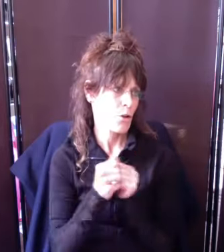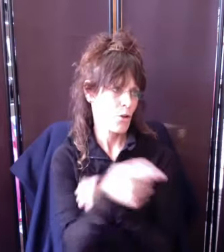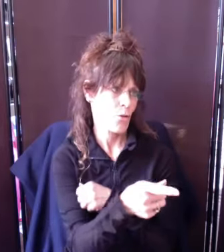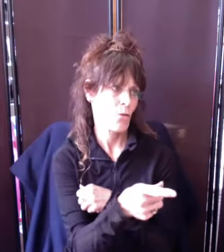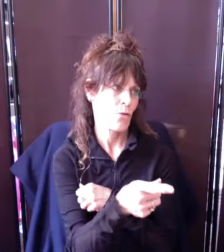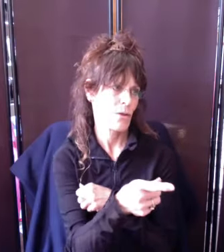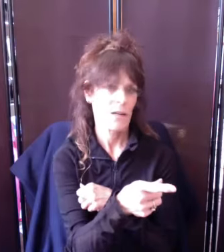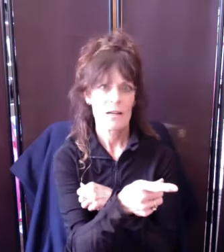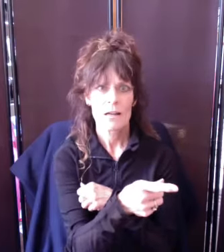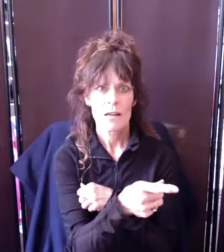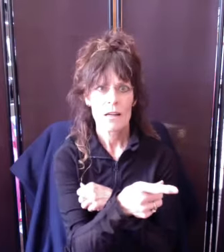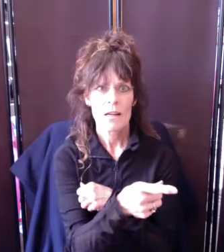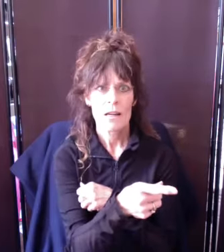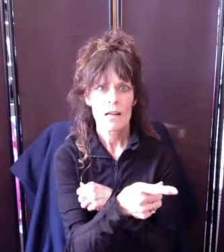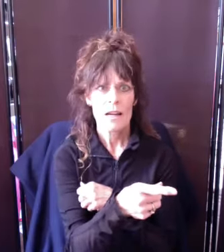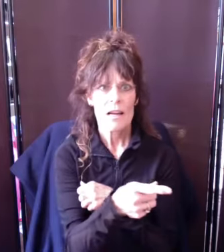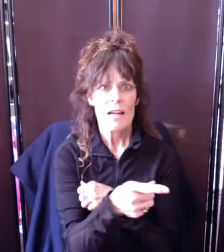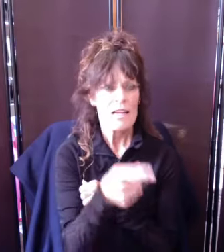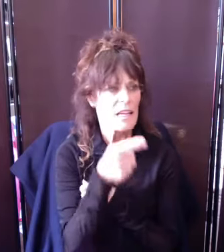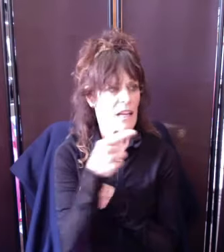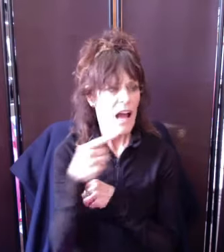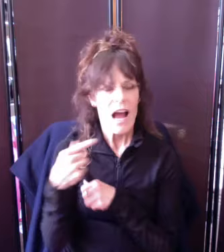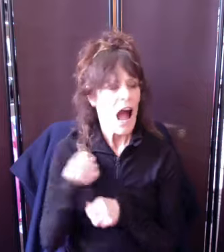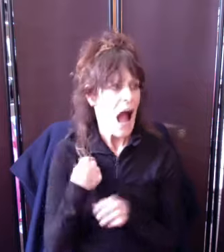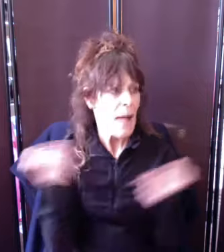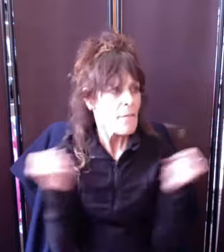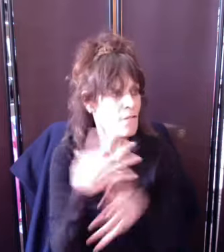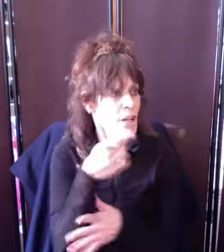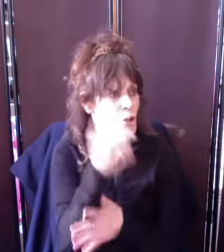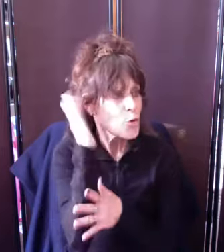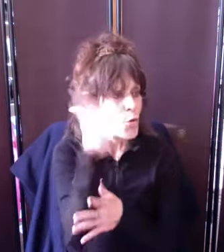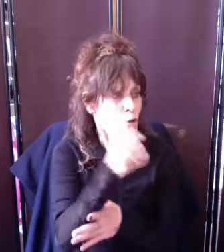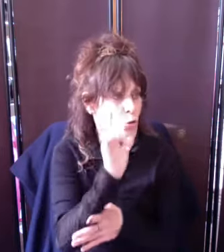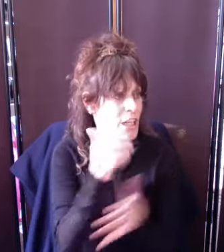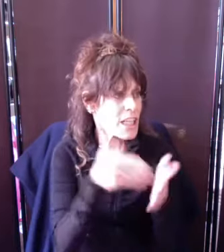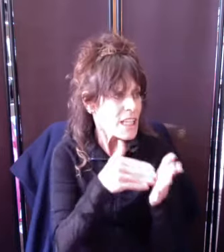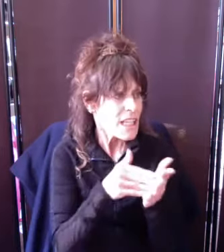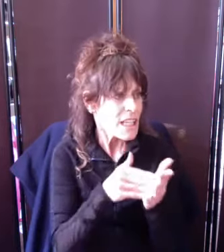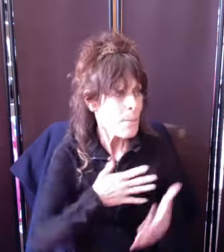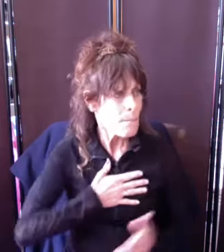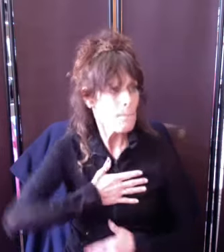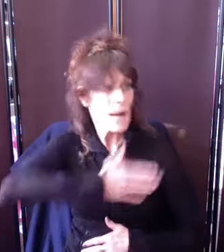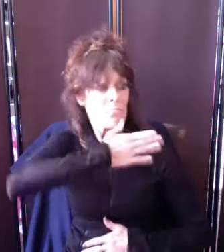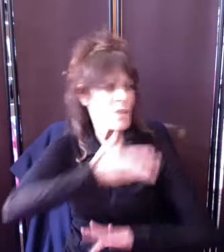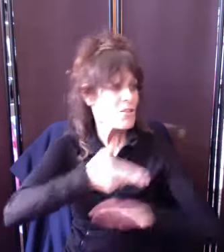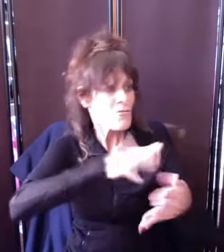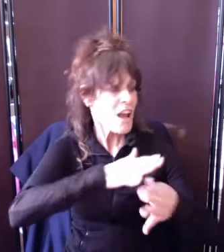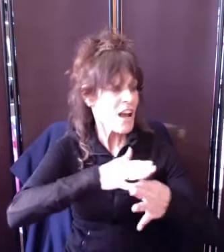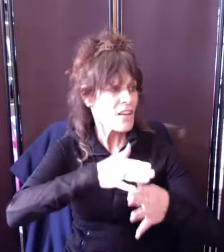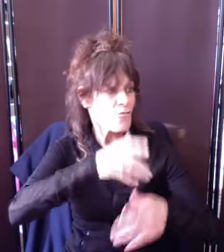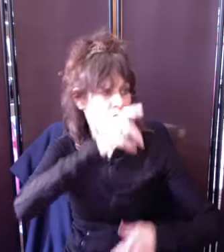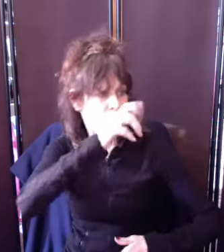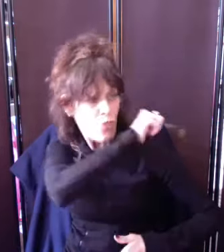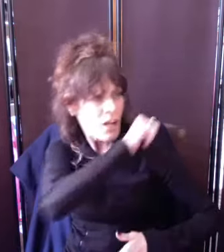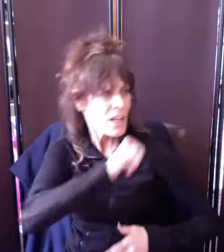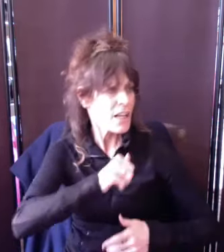stand the idea that I might drink again. He comes from a long line of alcoholics. His mother died drunk, and he couldn't stand the idea that I might drink again. And I got to tell you, I